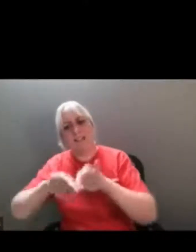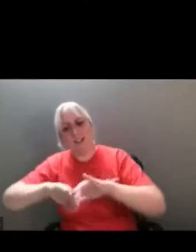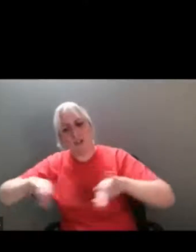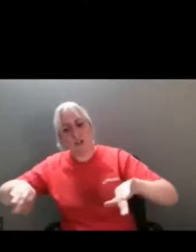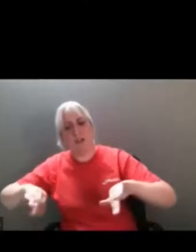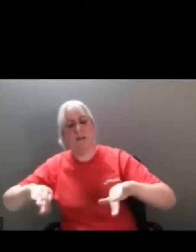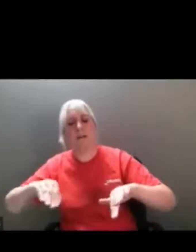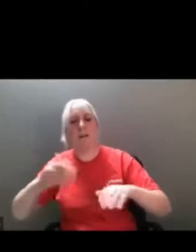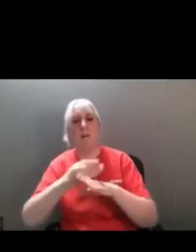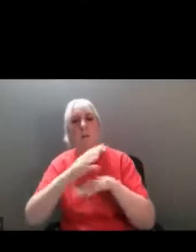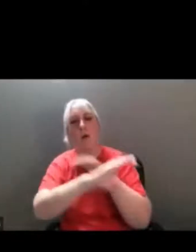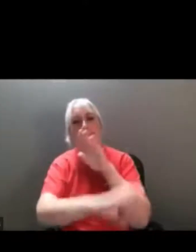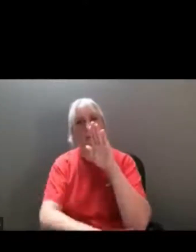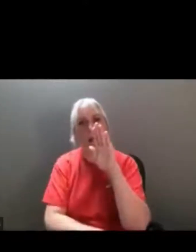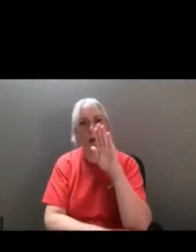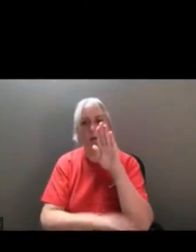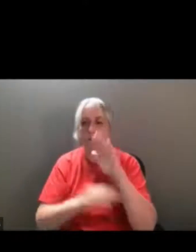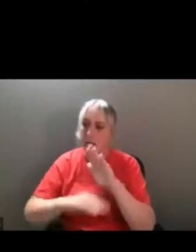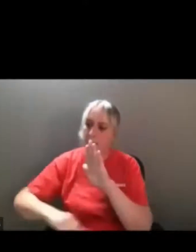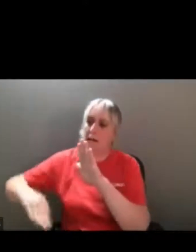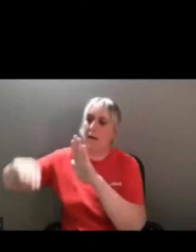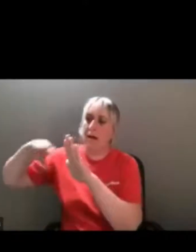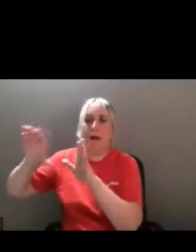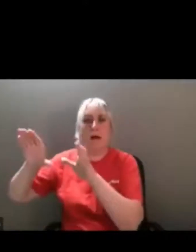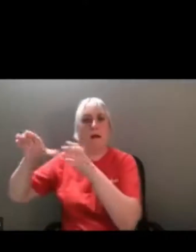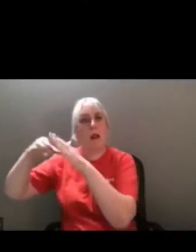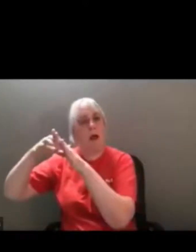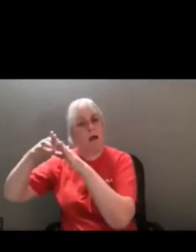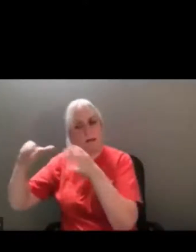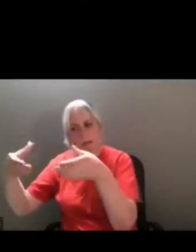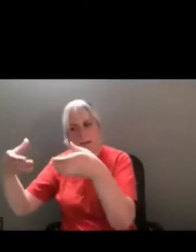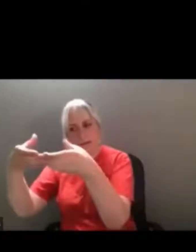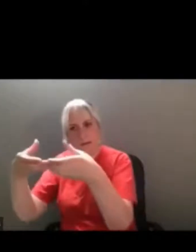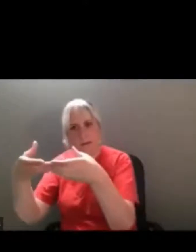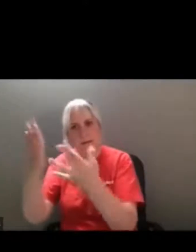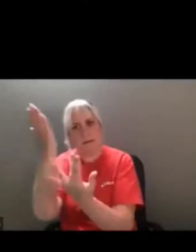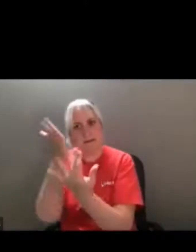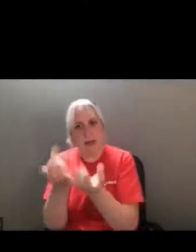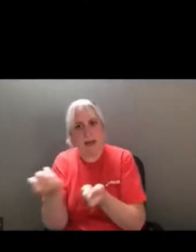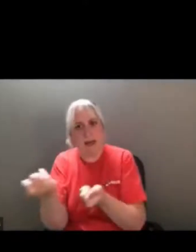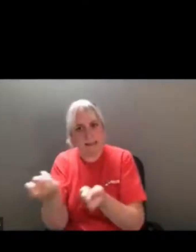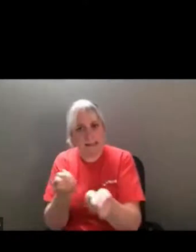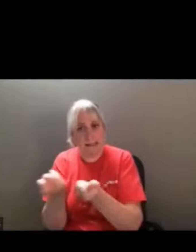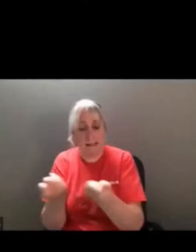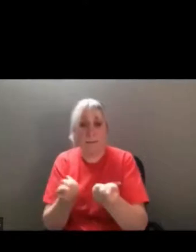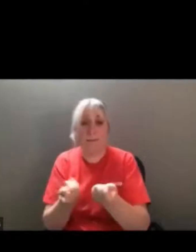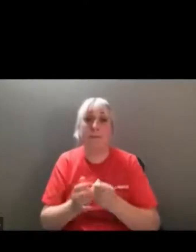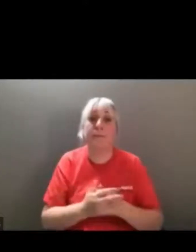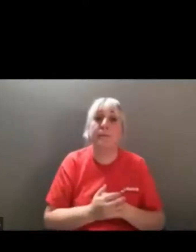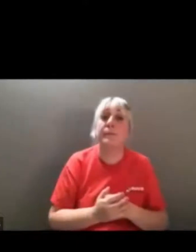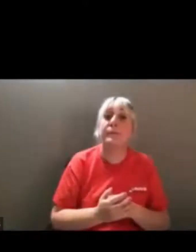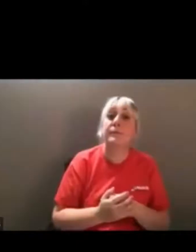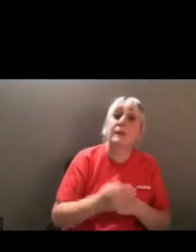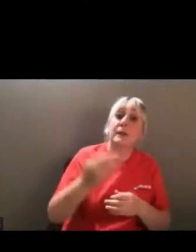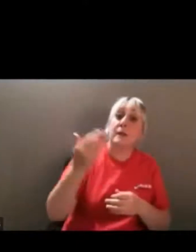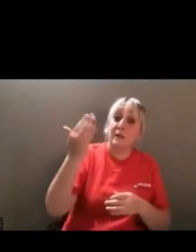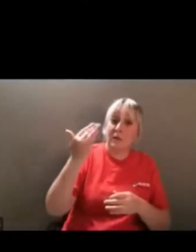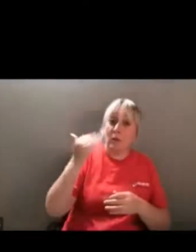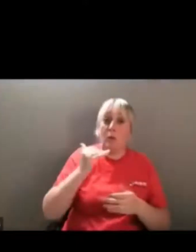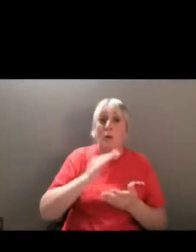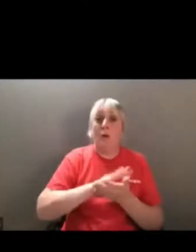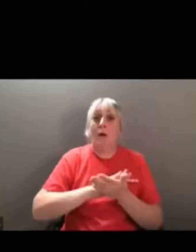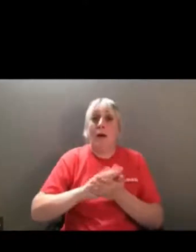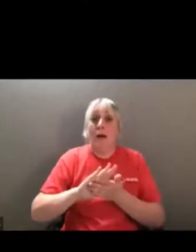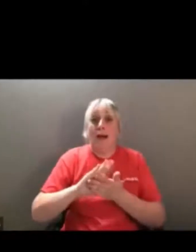the League of the Physically Handicapped fought job discrimination in the United States. Historians Paul K. Longmore and